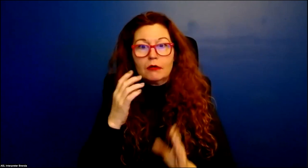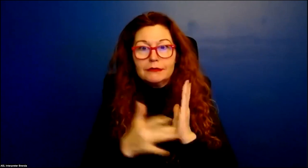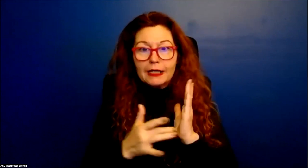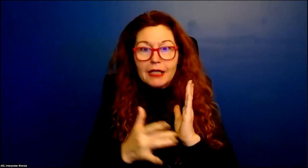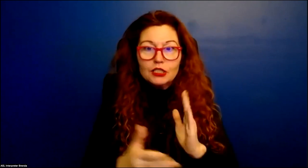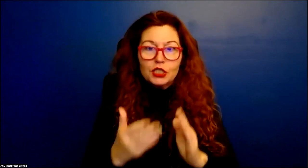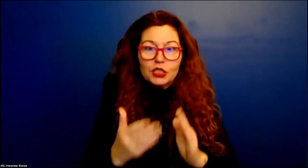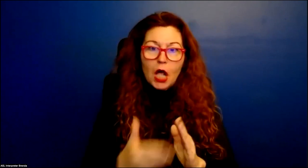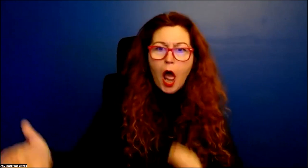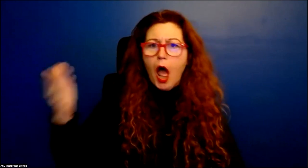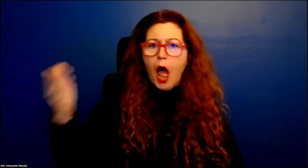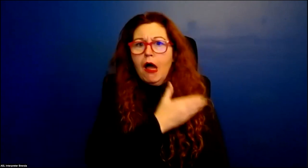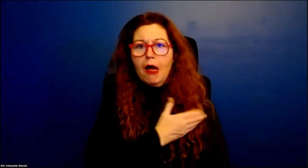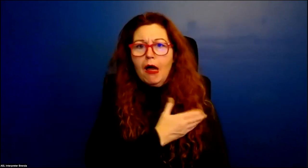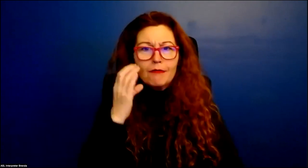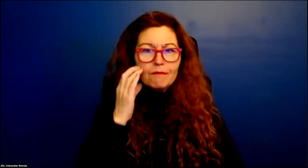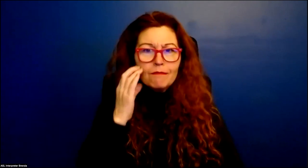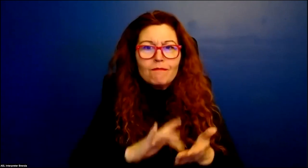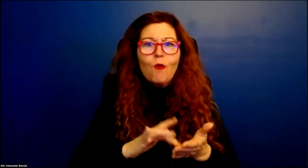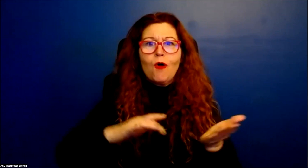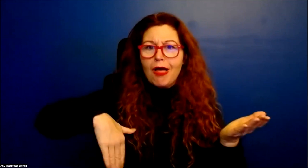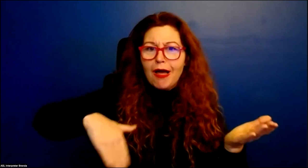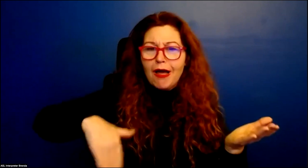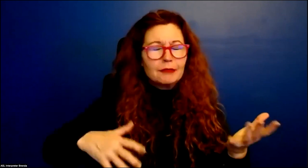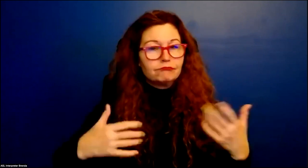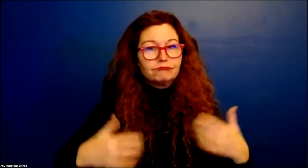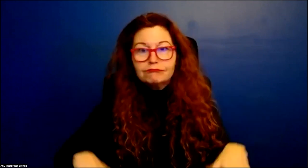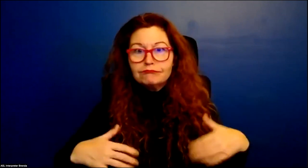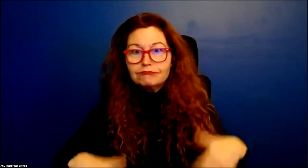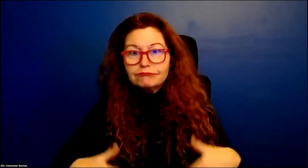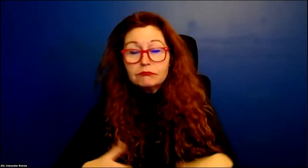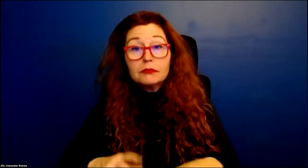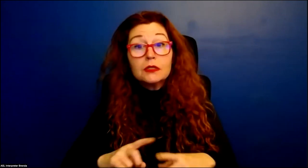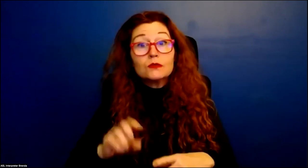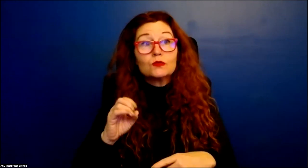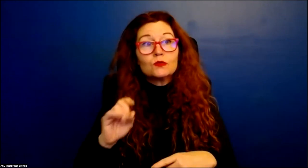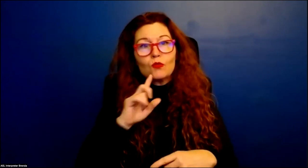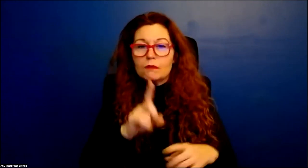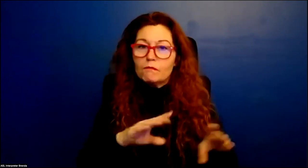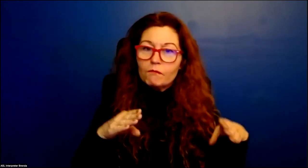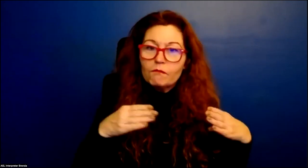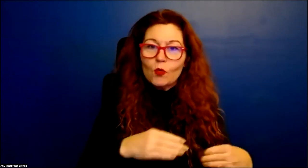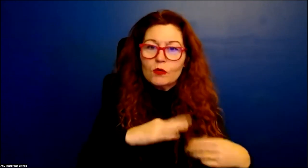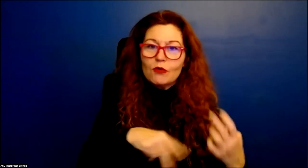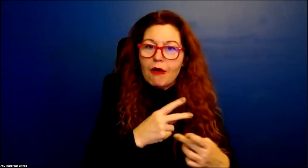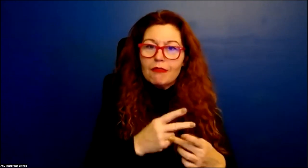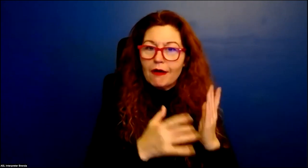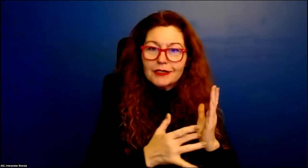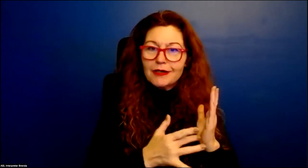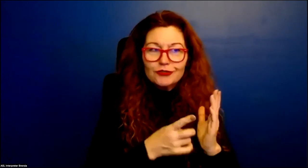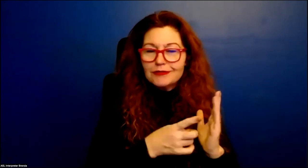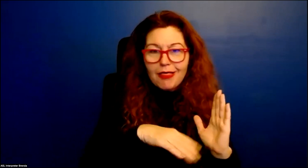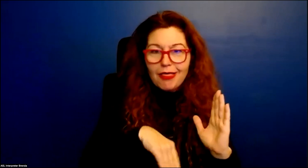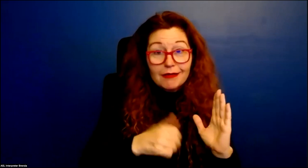and even websites. So it didn't call out digital accessibility specifically. This was left up